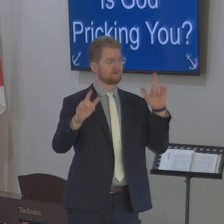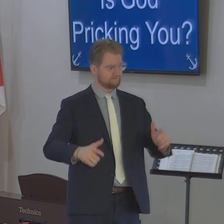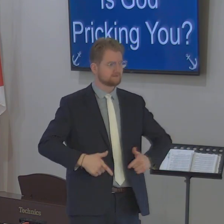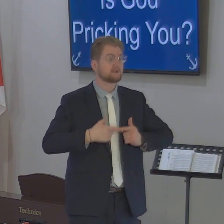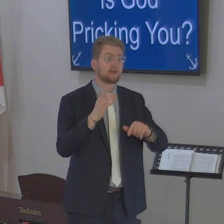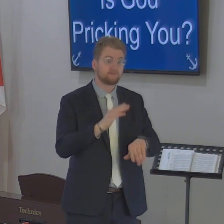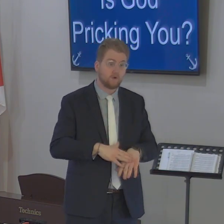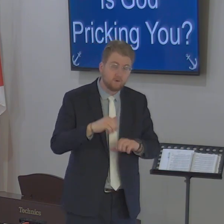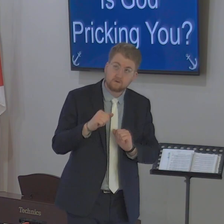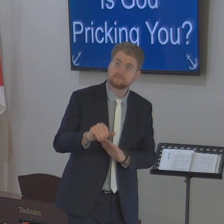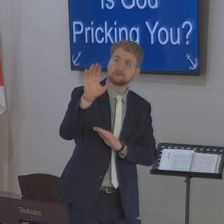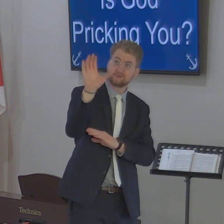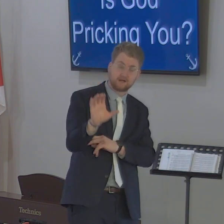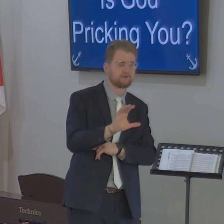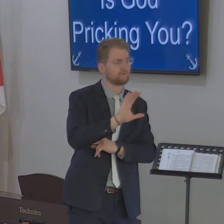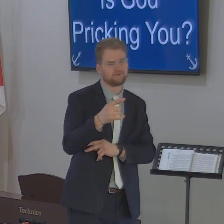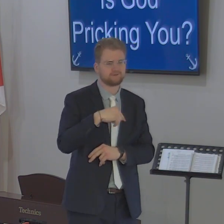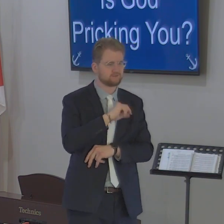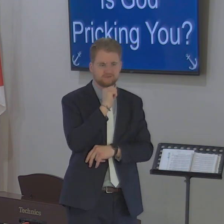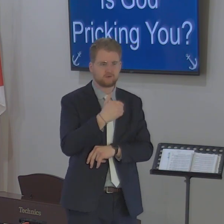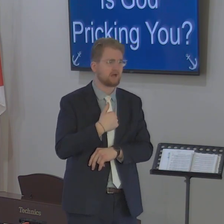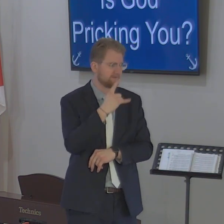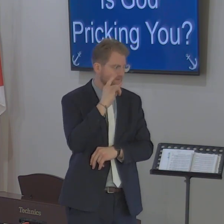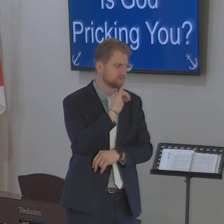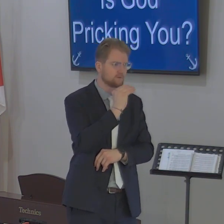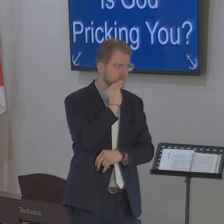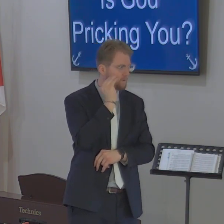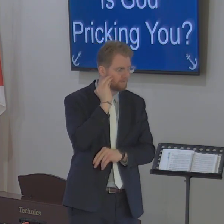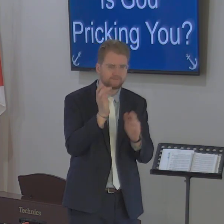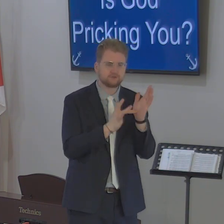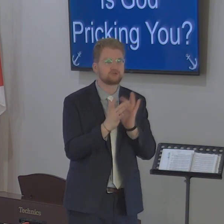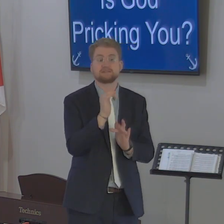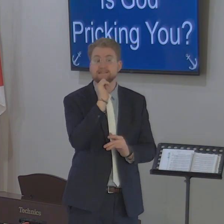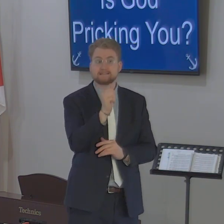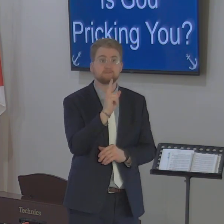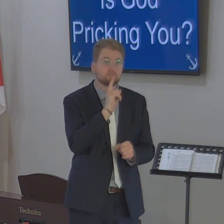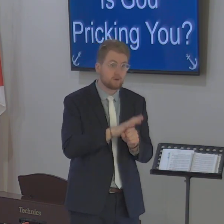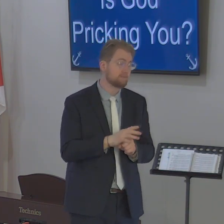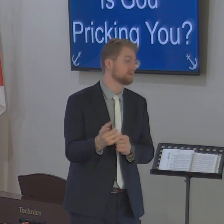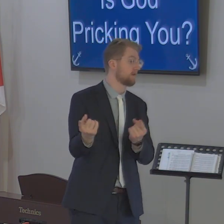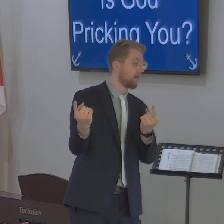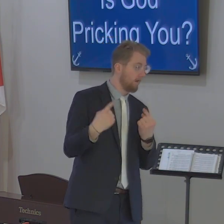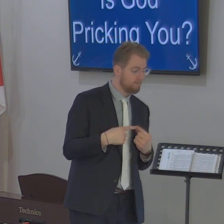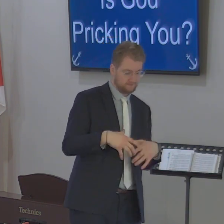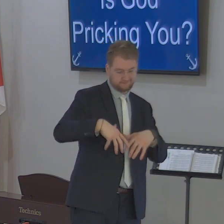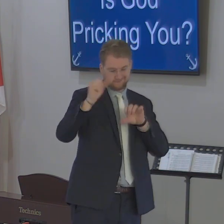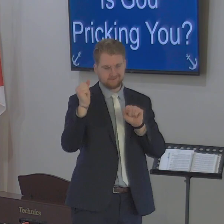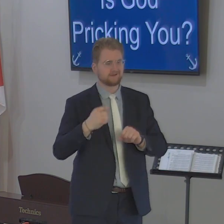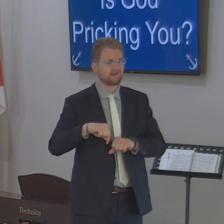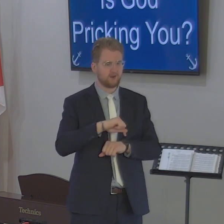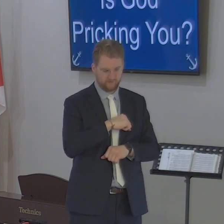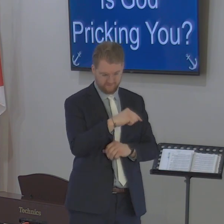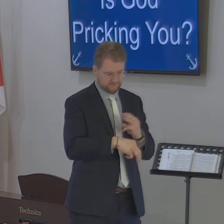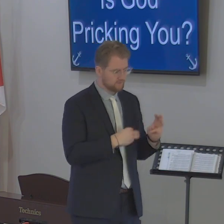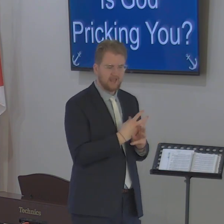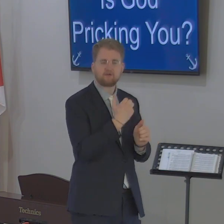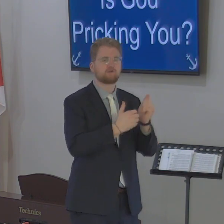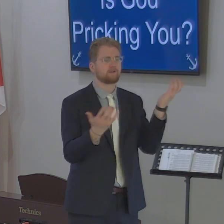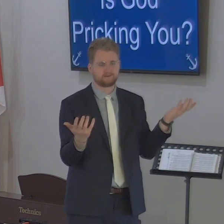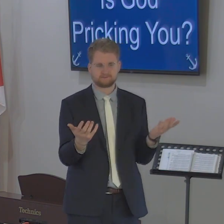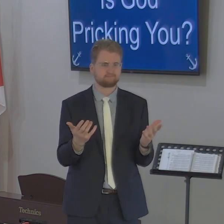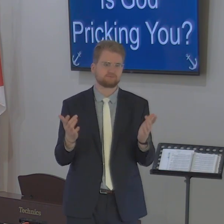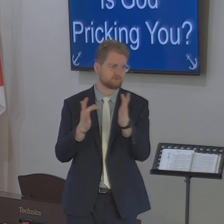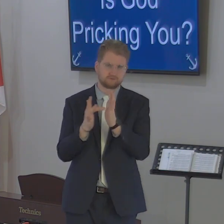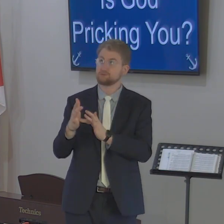eternal home. If Jesus didn't promise to come back and take us out of this world, then we're stuck here. Everything is Jesus, and we ought to be thankful